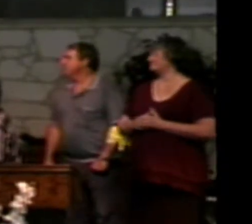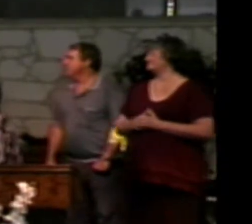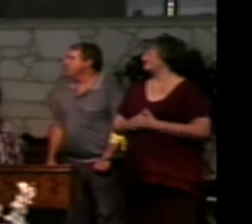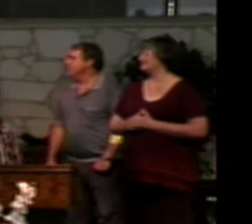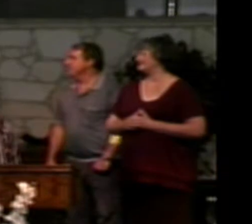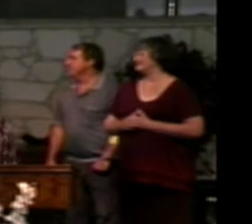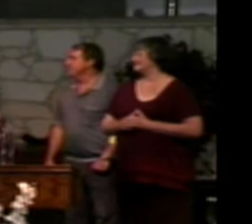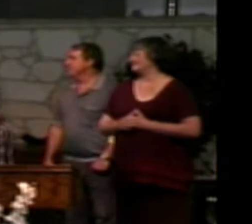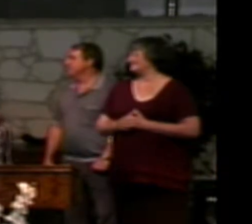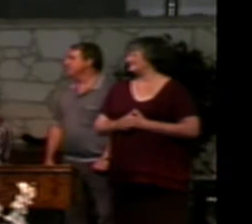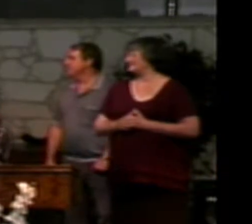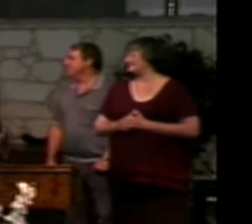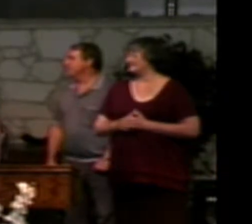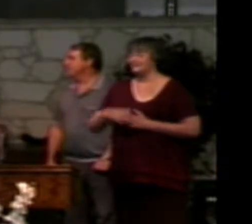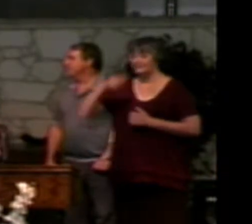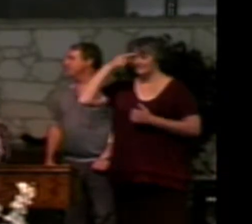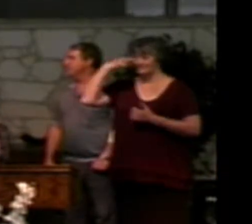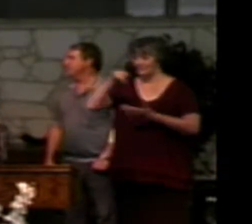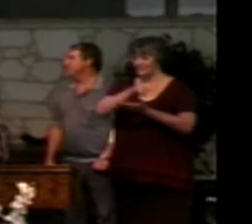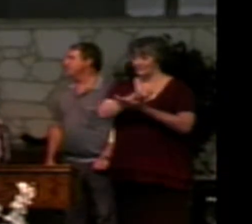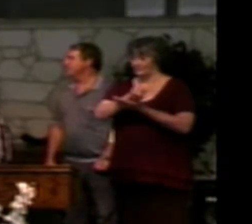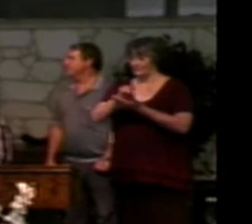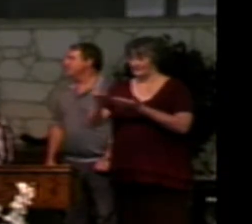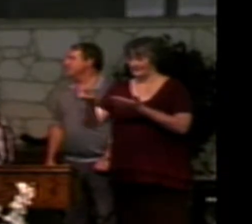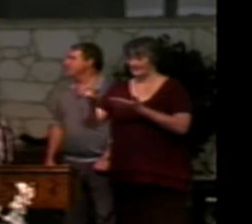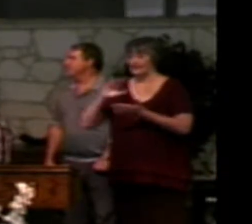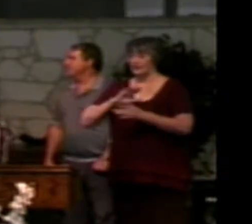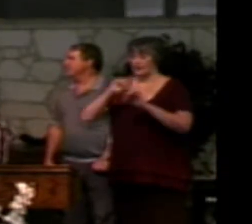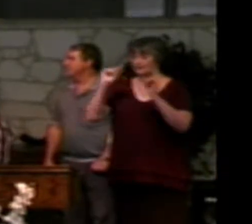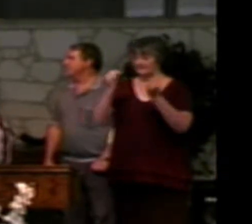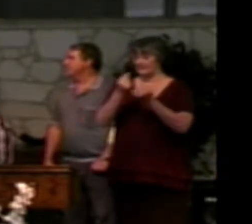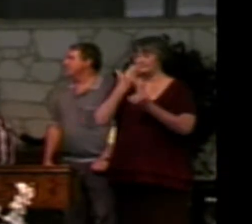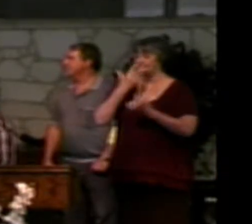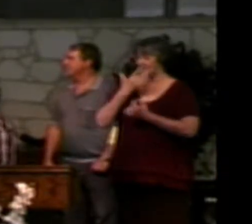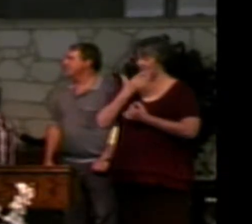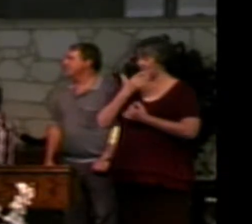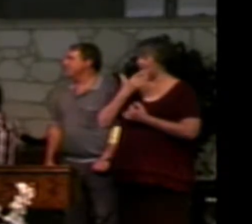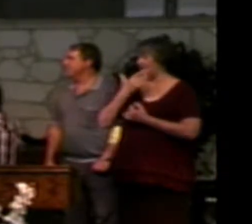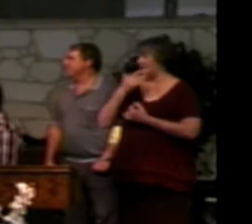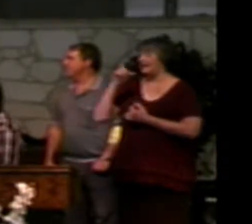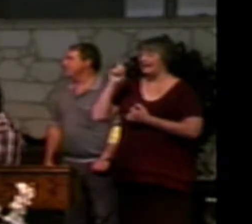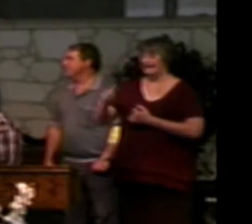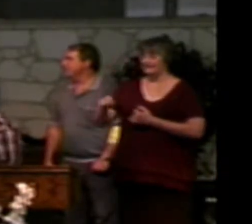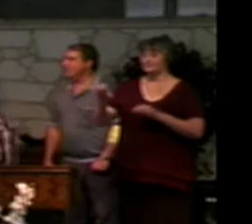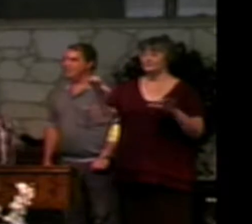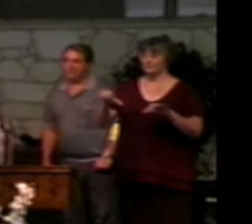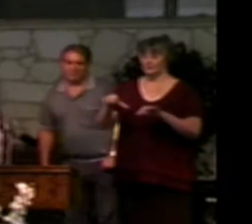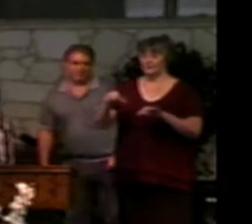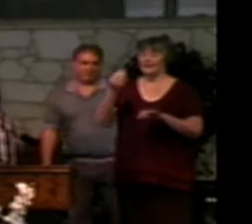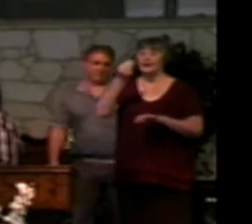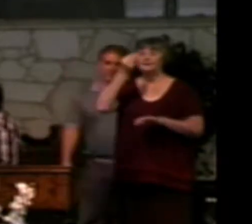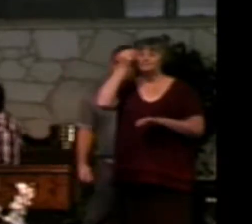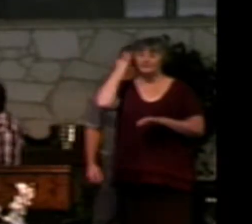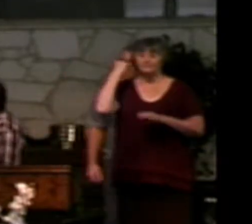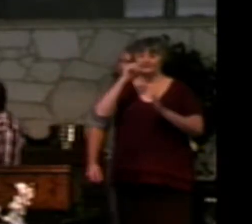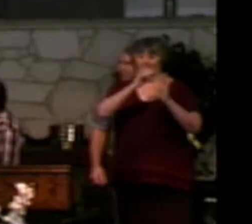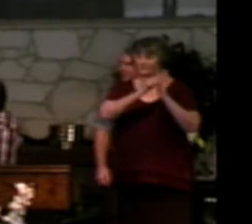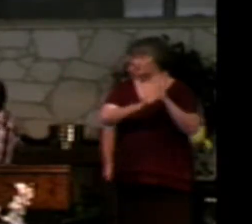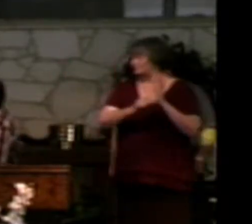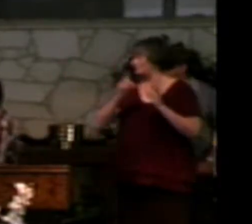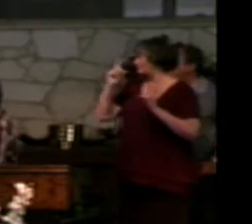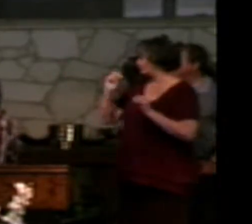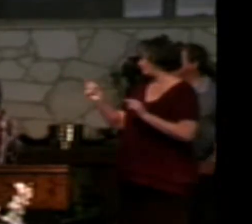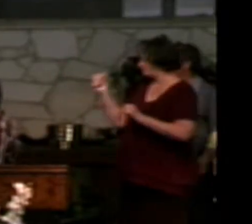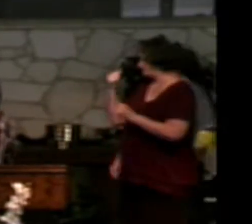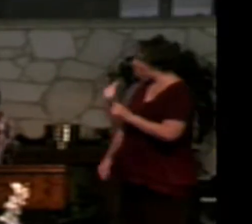So for the week, our team colors had to do a memory verse. Do you guys remember what the